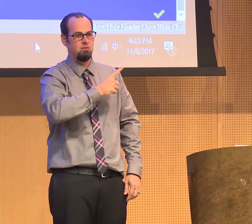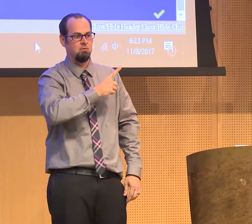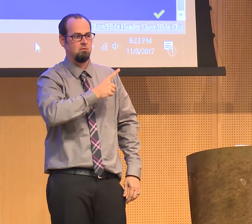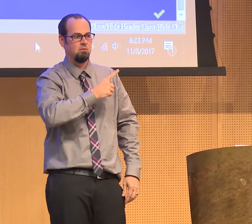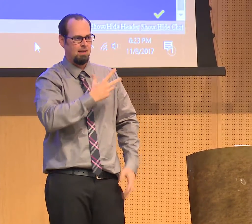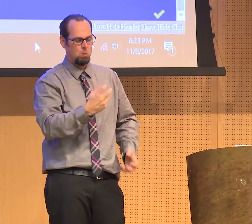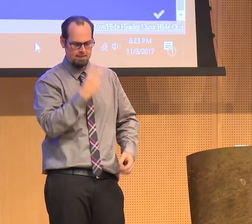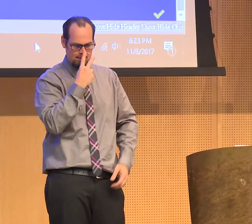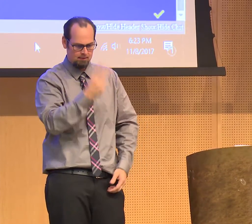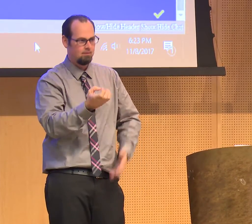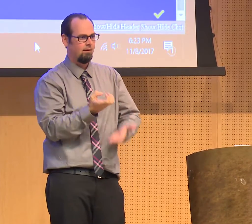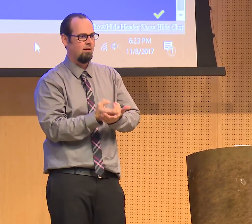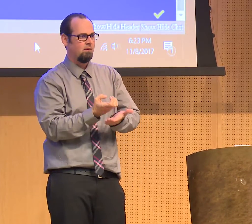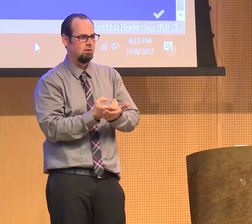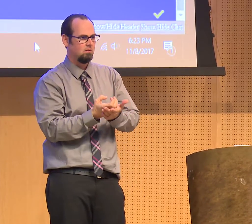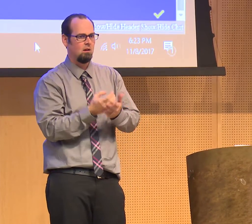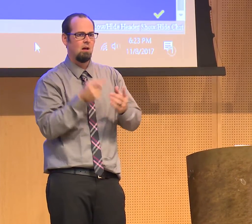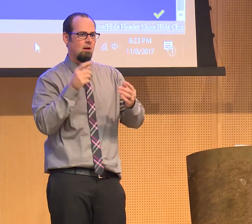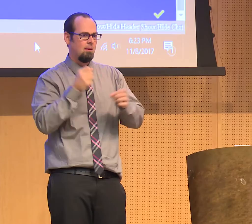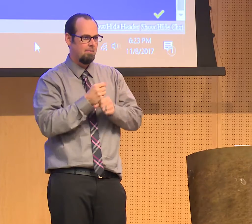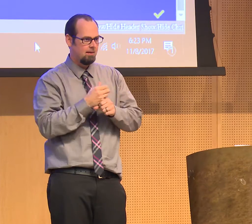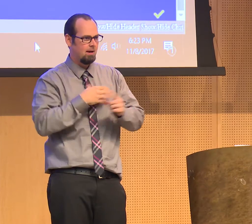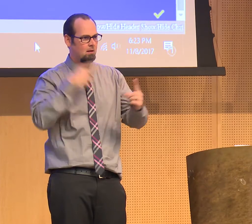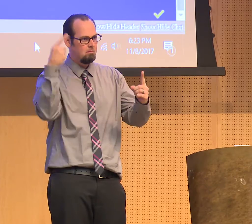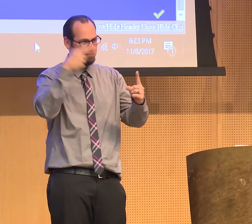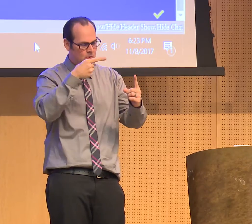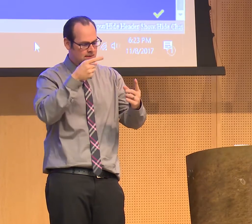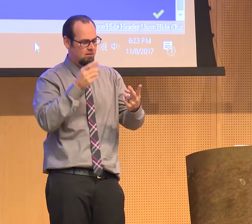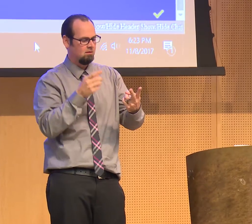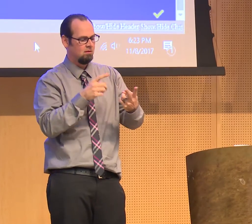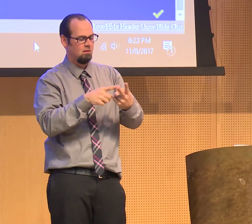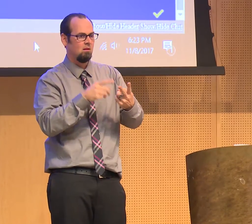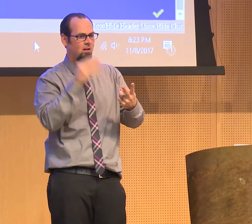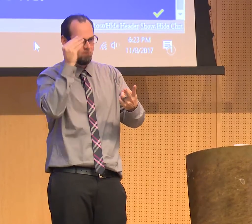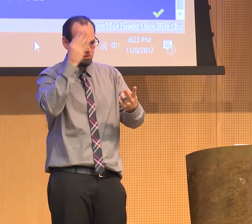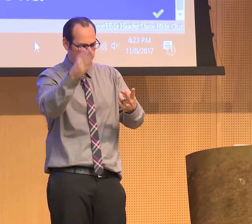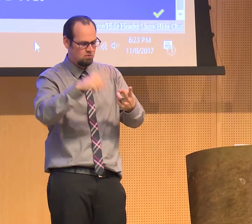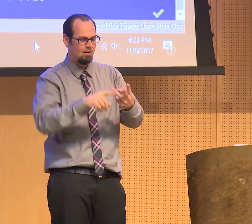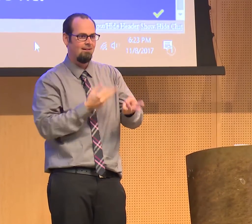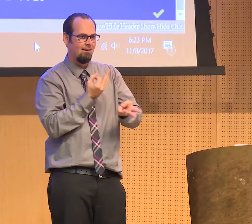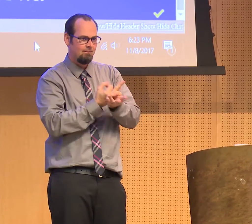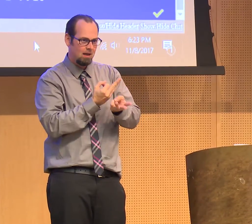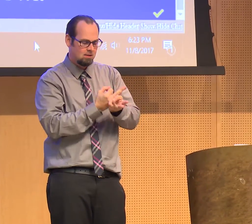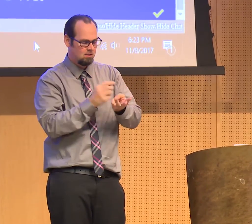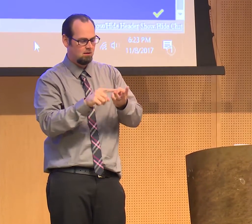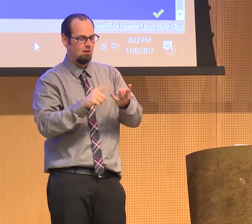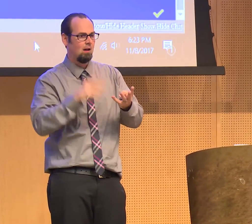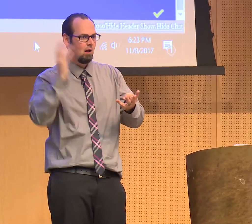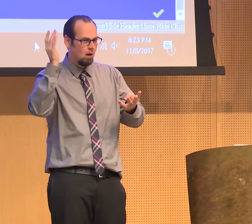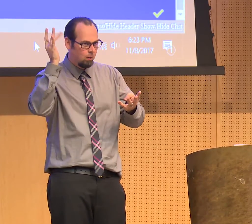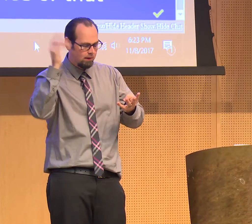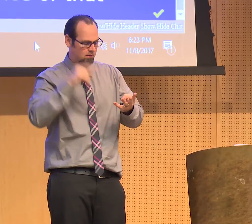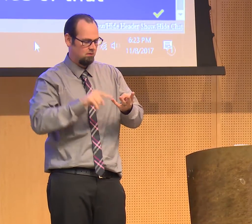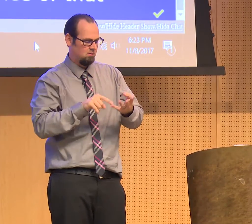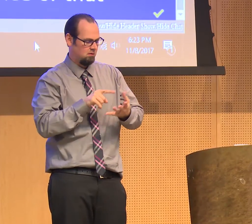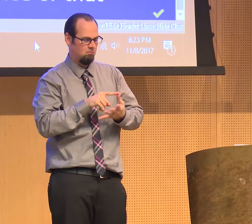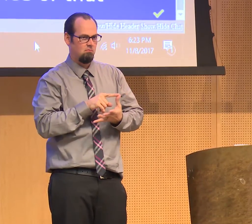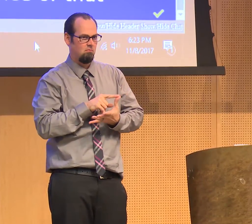My father wanted to see the evidence, to know the facts, to find out why I wanted to